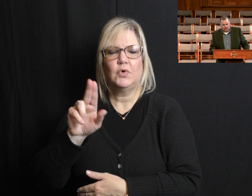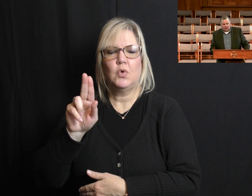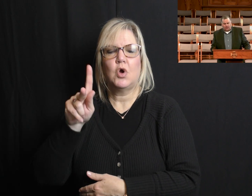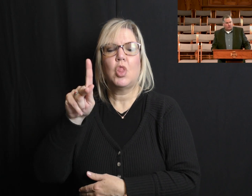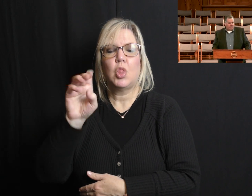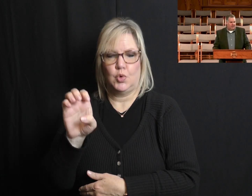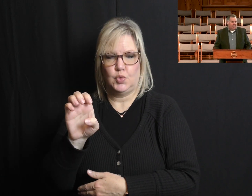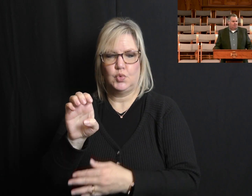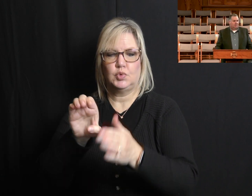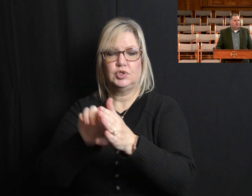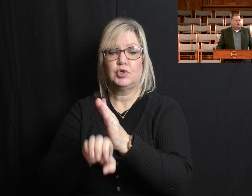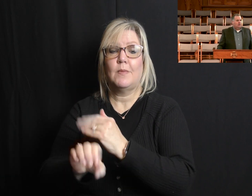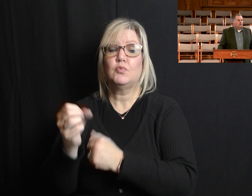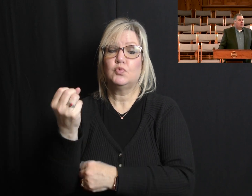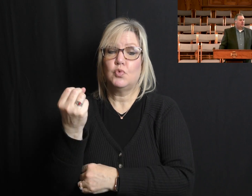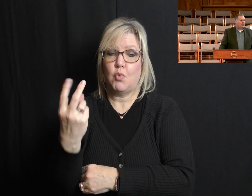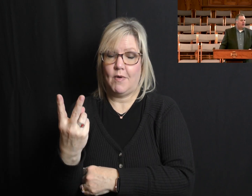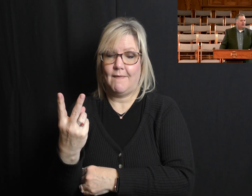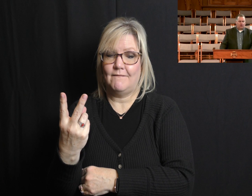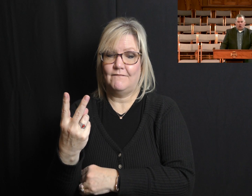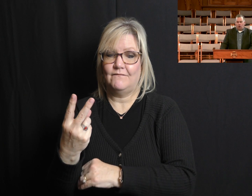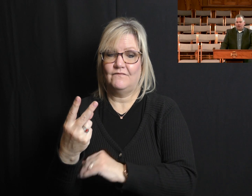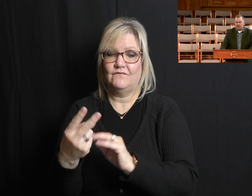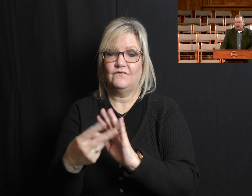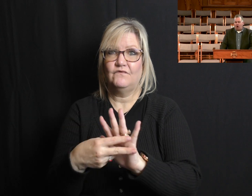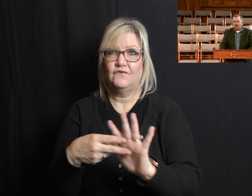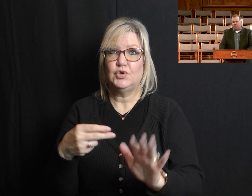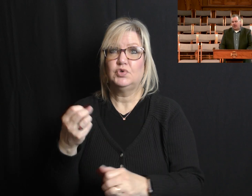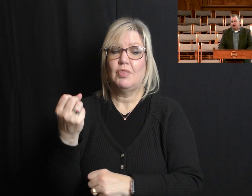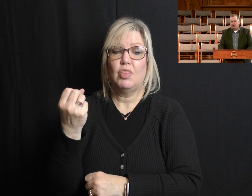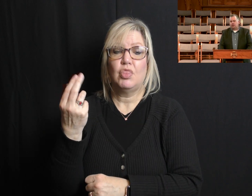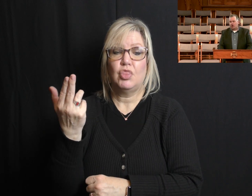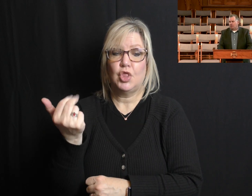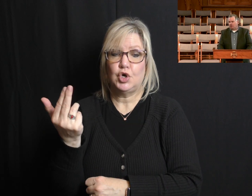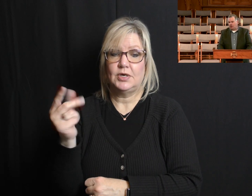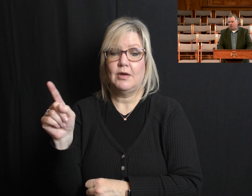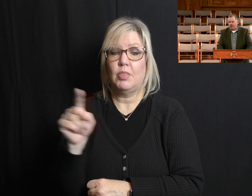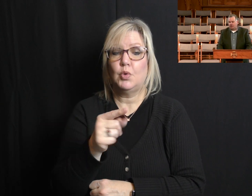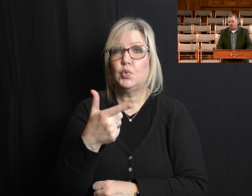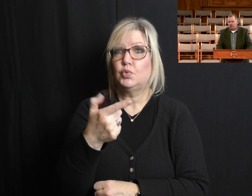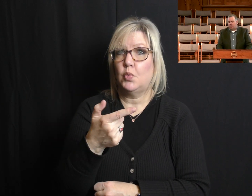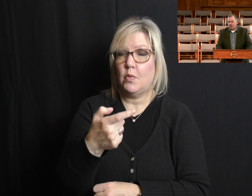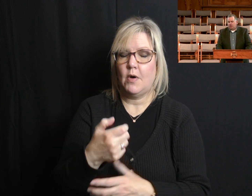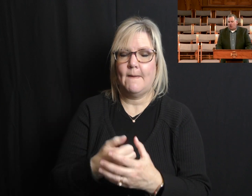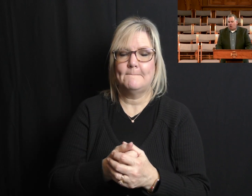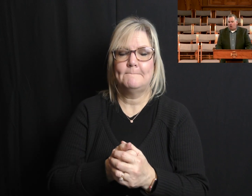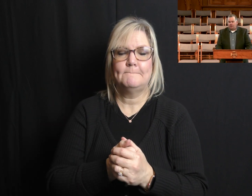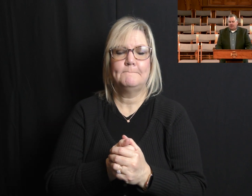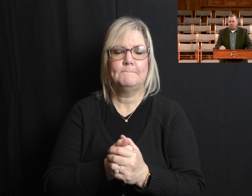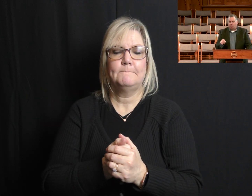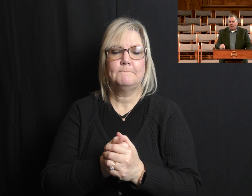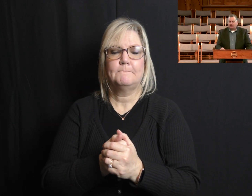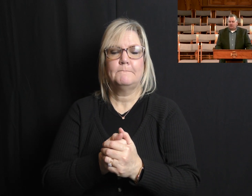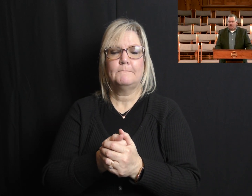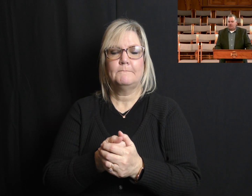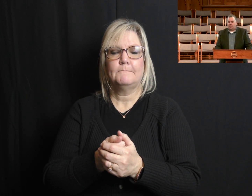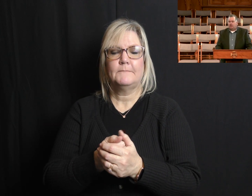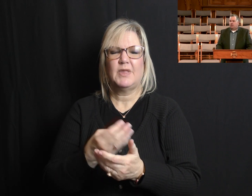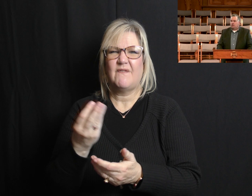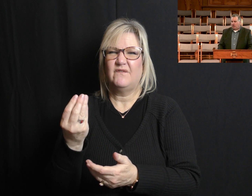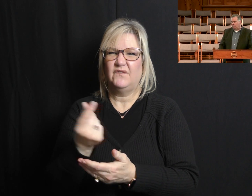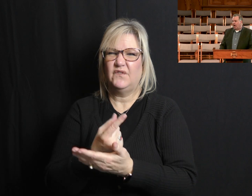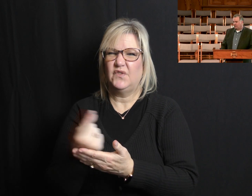verse 13. Two Sundays ago, we started a new sermon series called